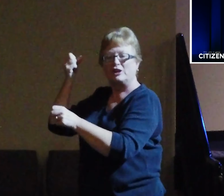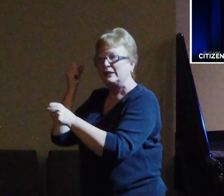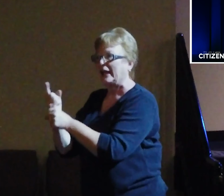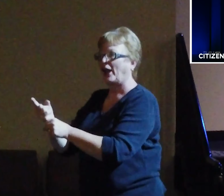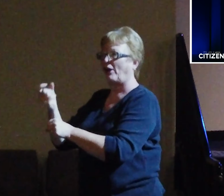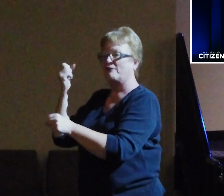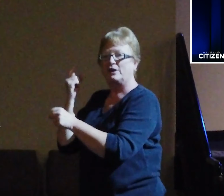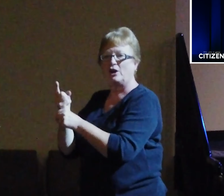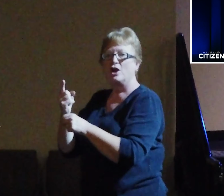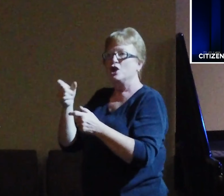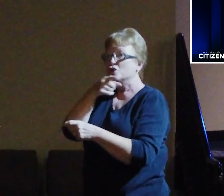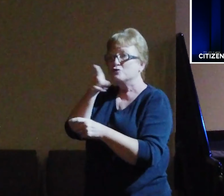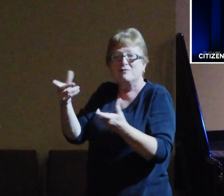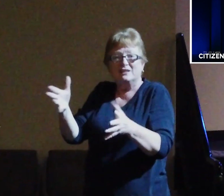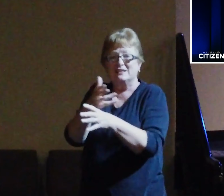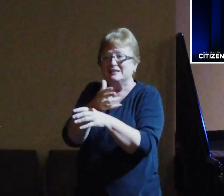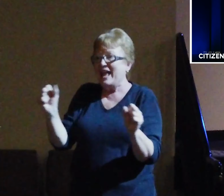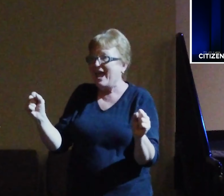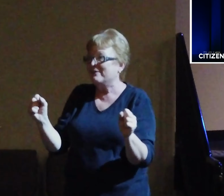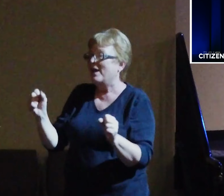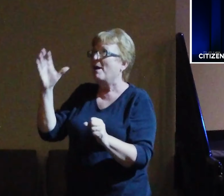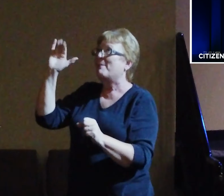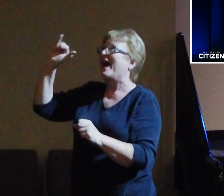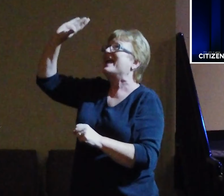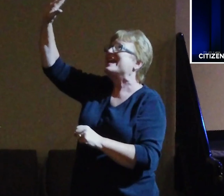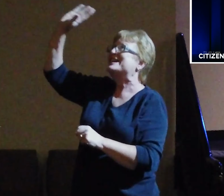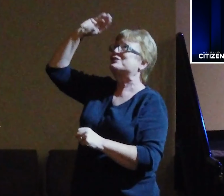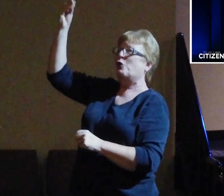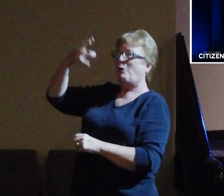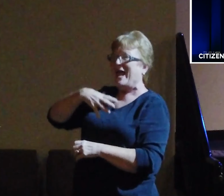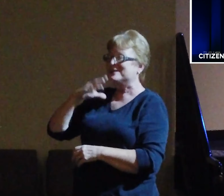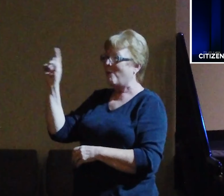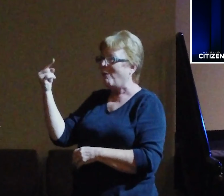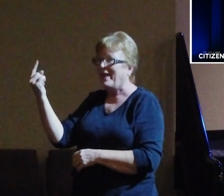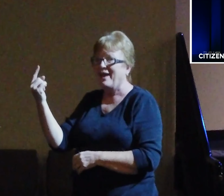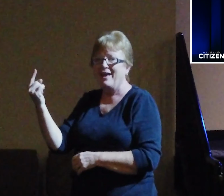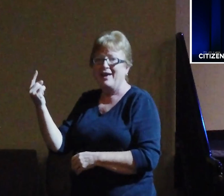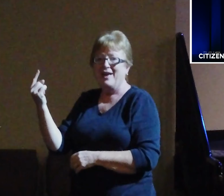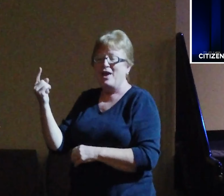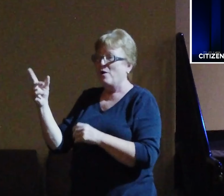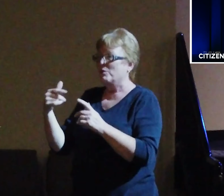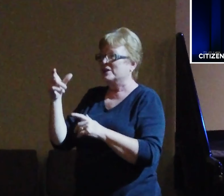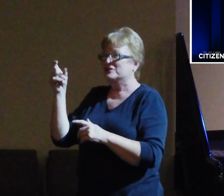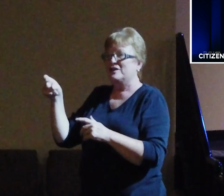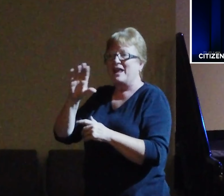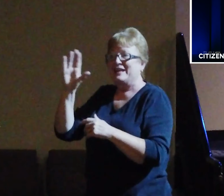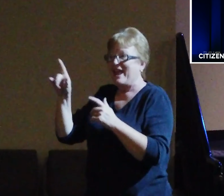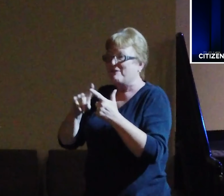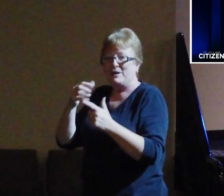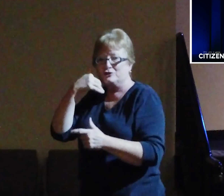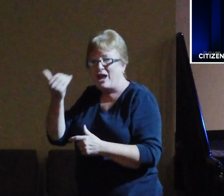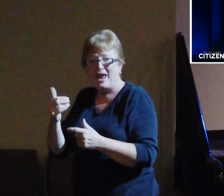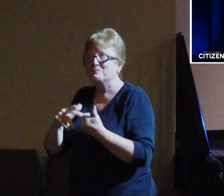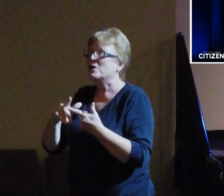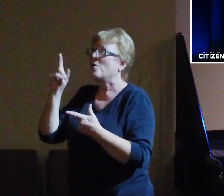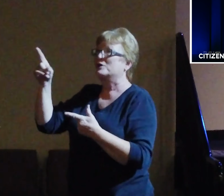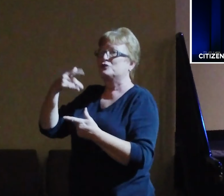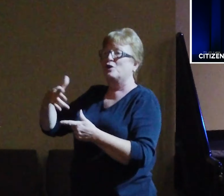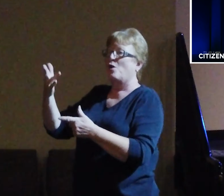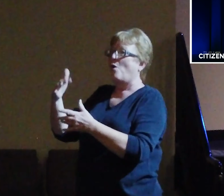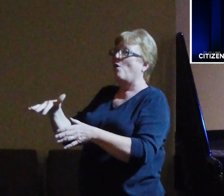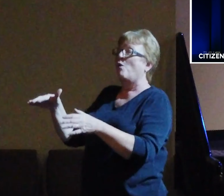grace through faith alone, we are never exalted, but God is in all that we do. As we live as worthy